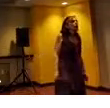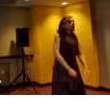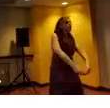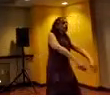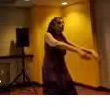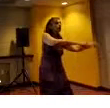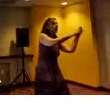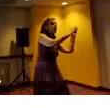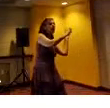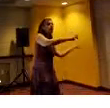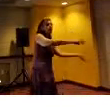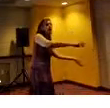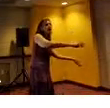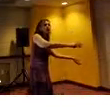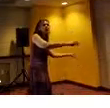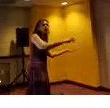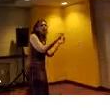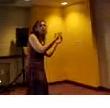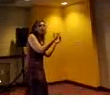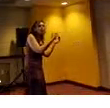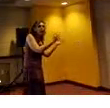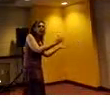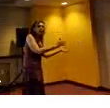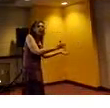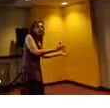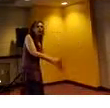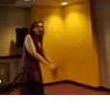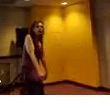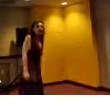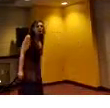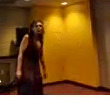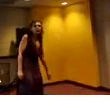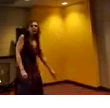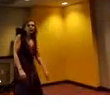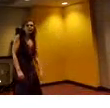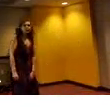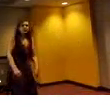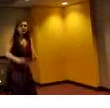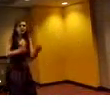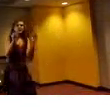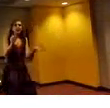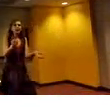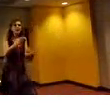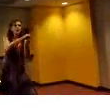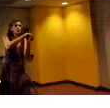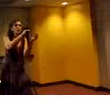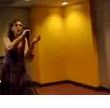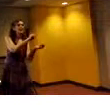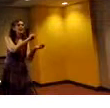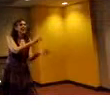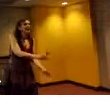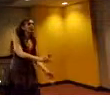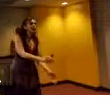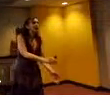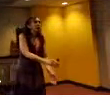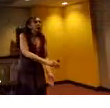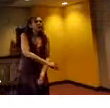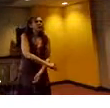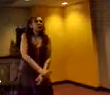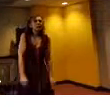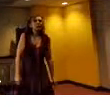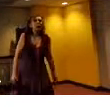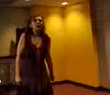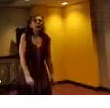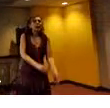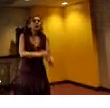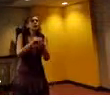language, right? It used to be HTML for marking up content. Right? CSS for the presentation